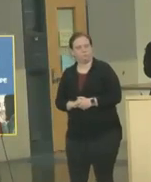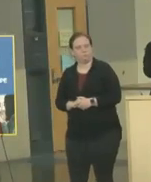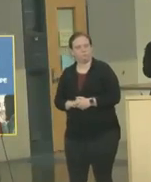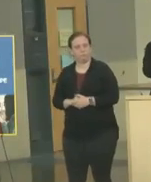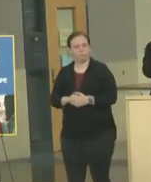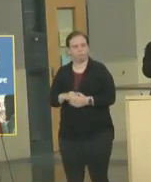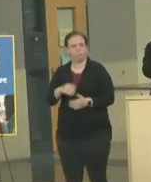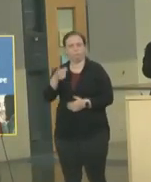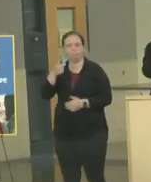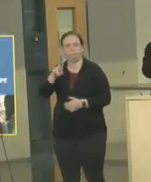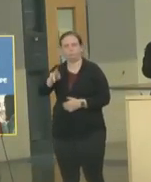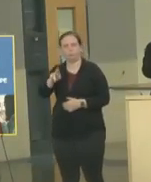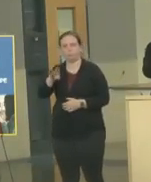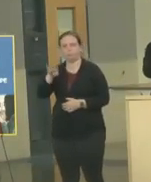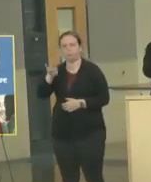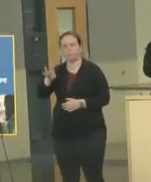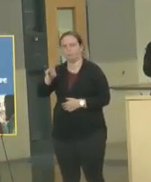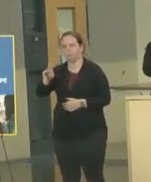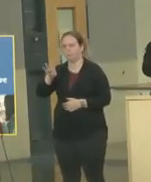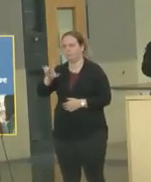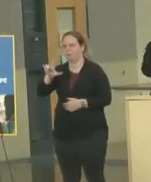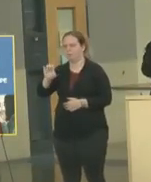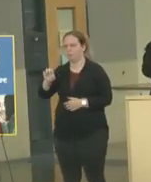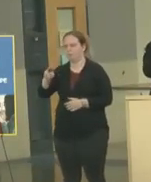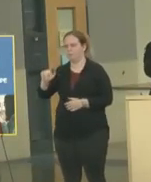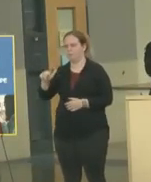Dr. Buttleman.